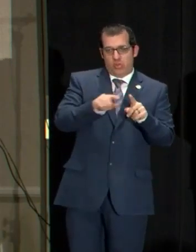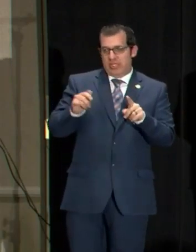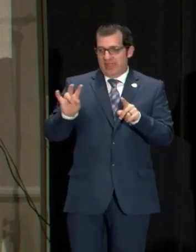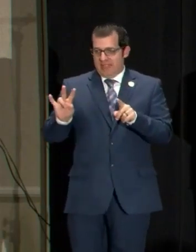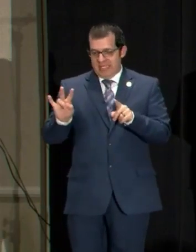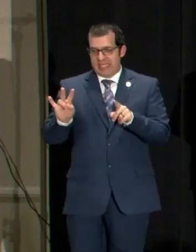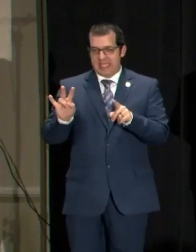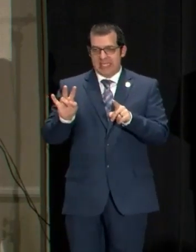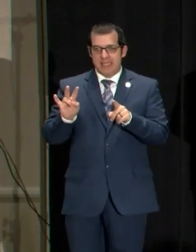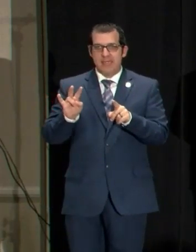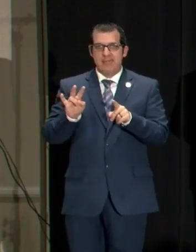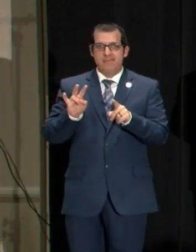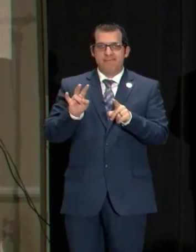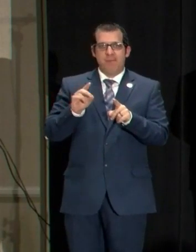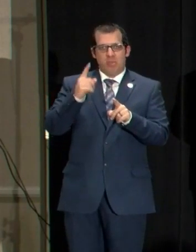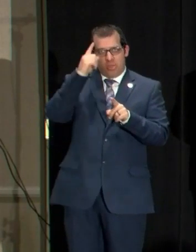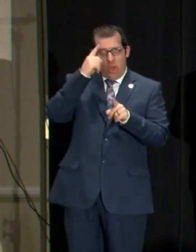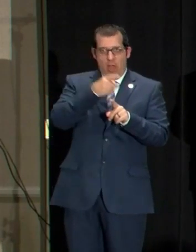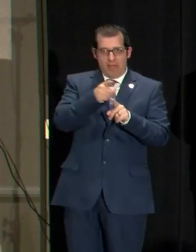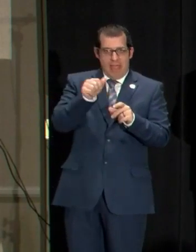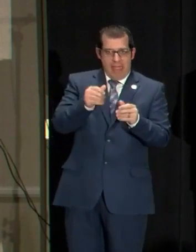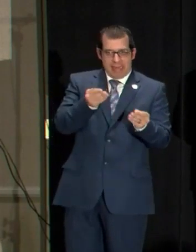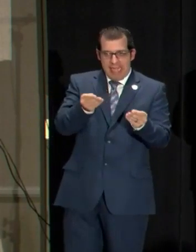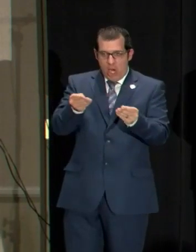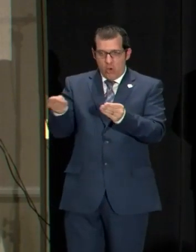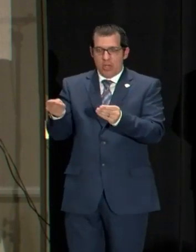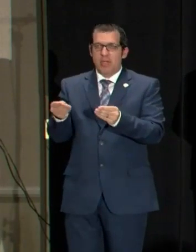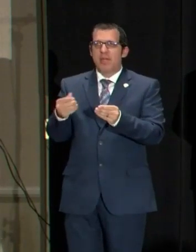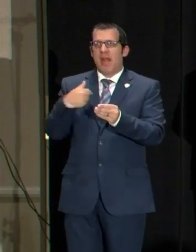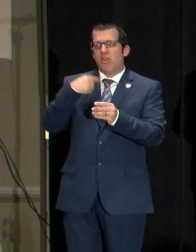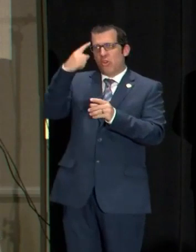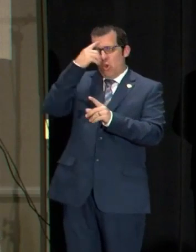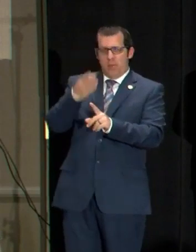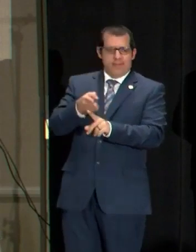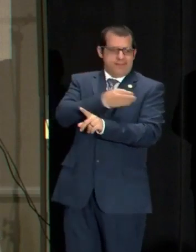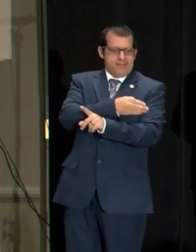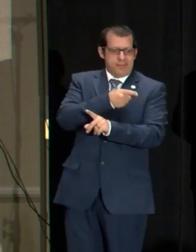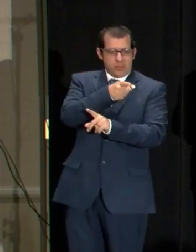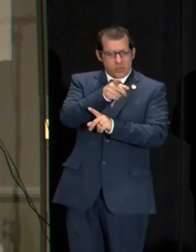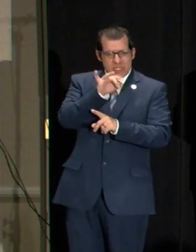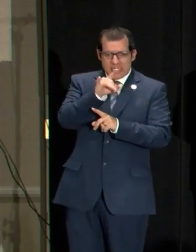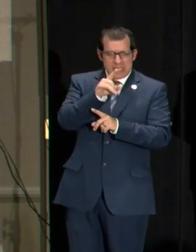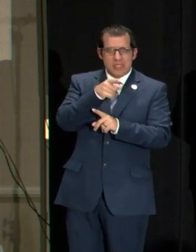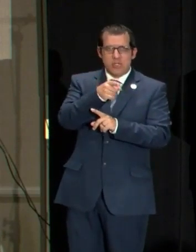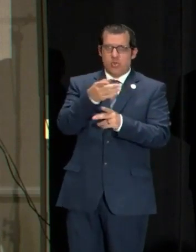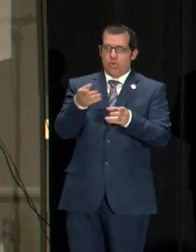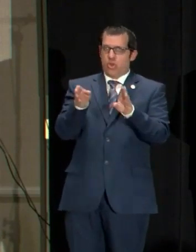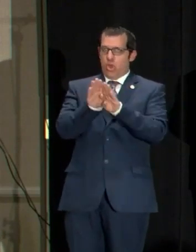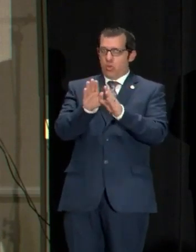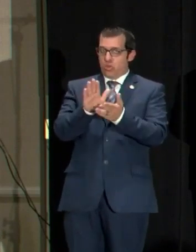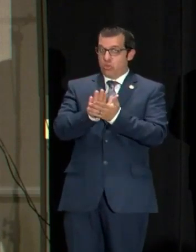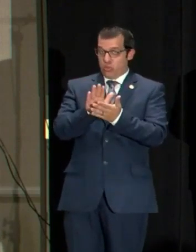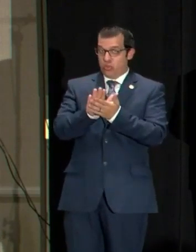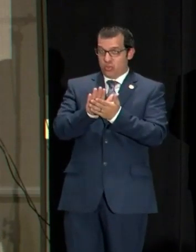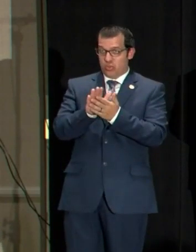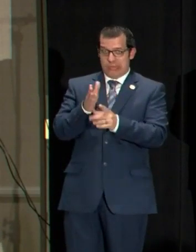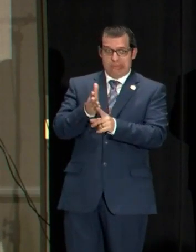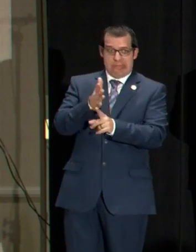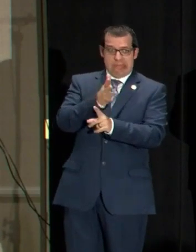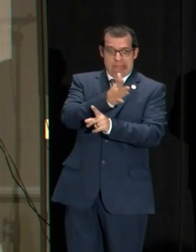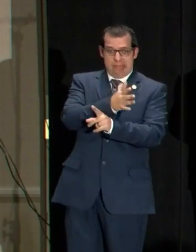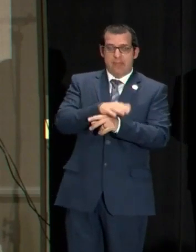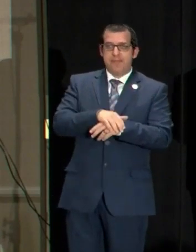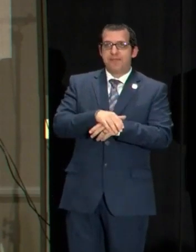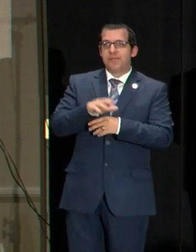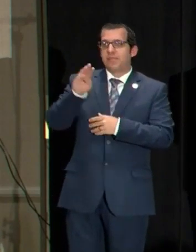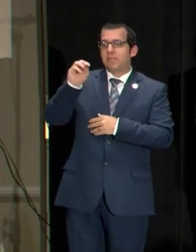were, thought to be a carrier. I know early on, one of the first things that you did was close the schools. I know that